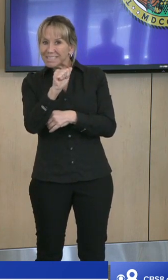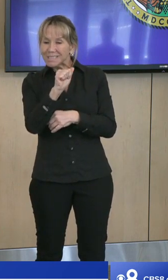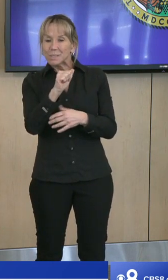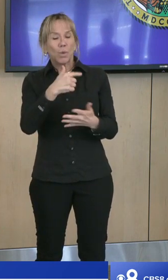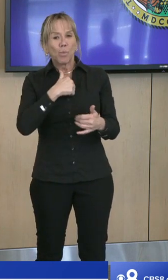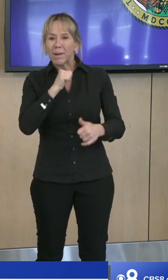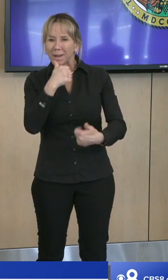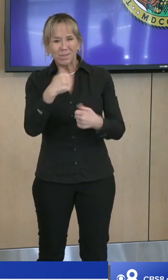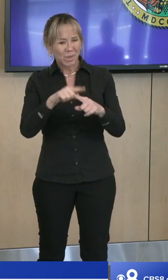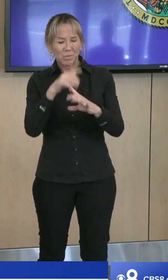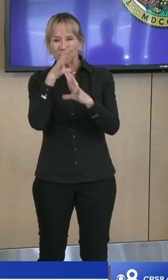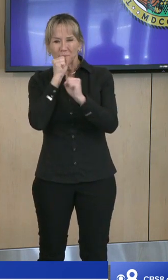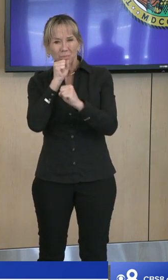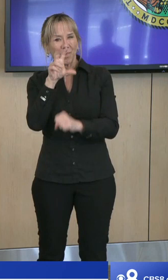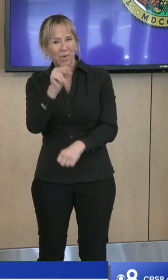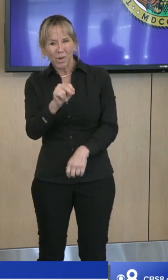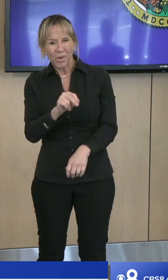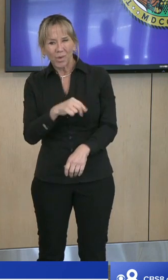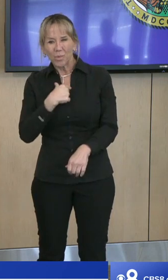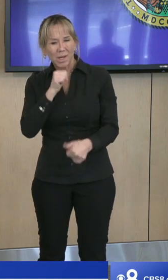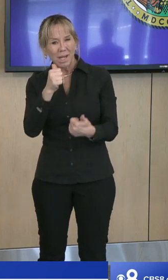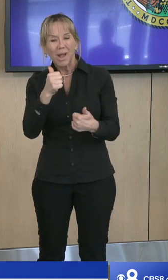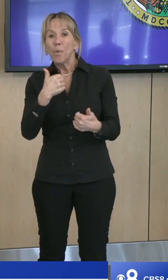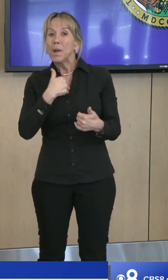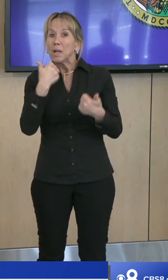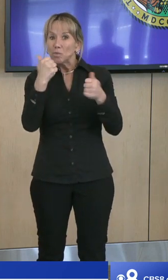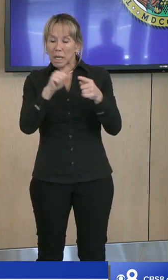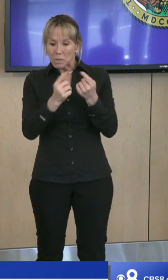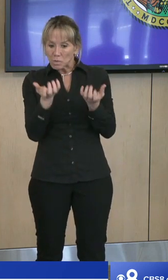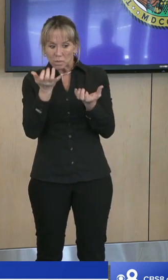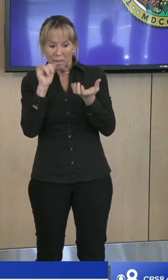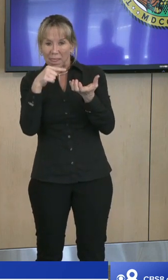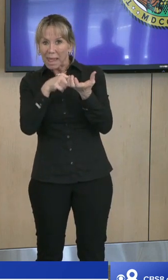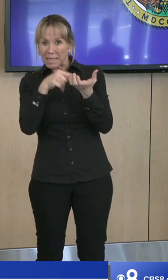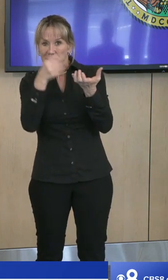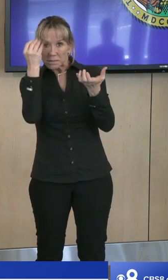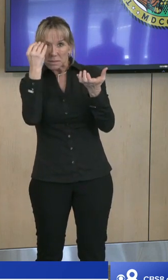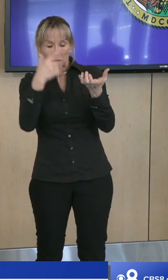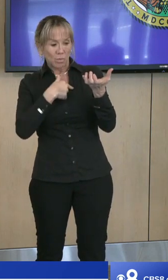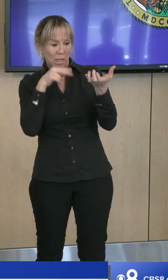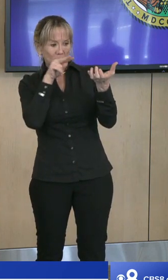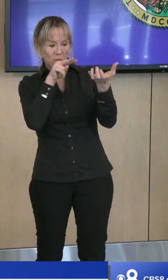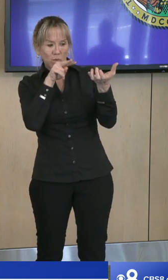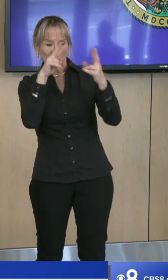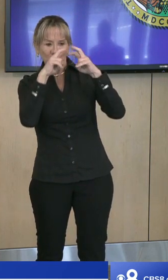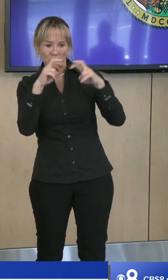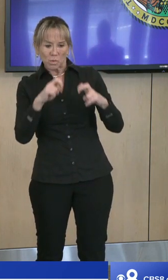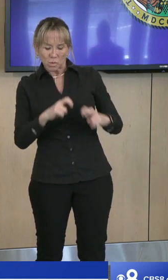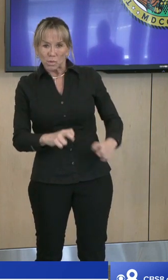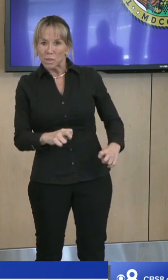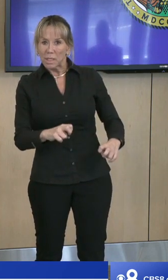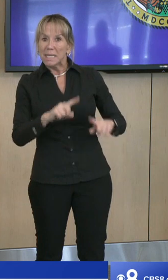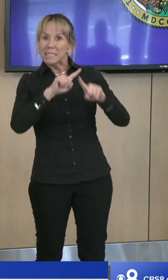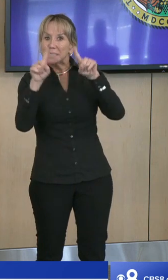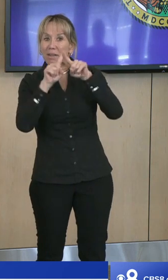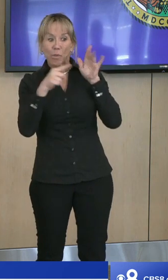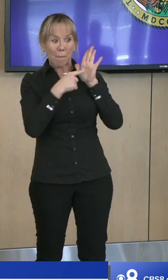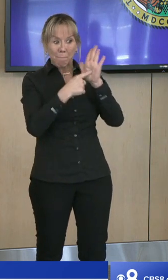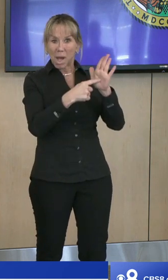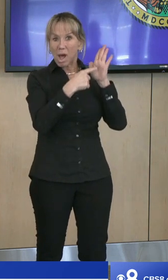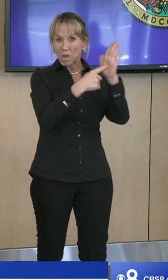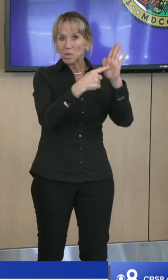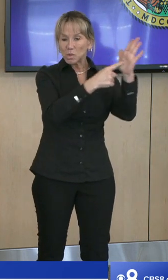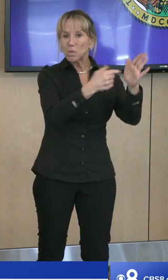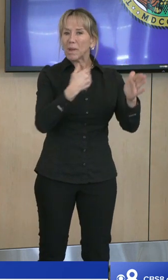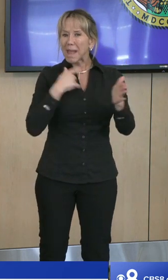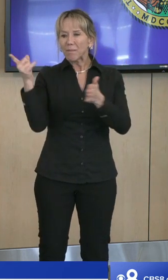trying to understand the data. There are various models that we are exploring. We have researchers looking at each of the models and comparing